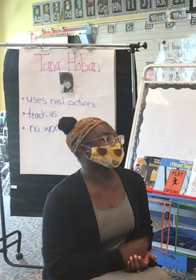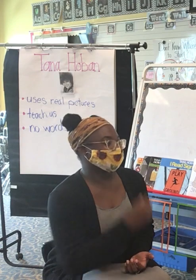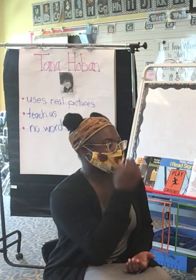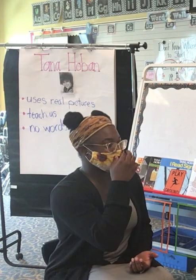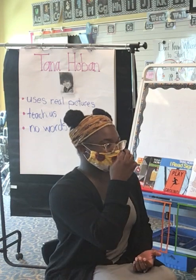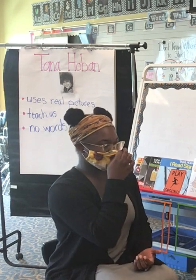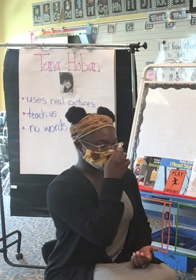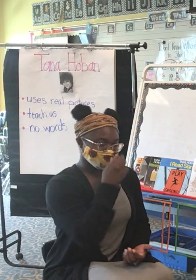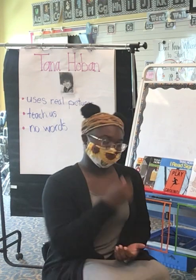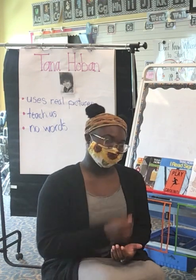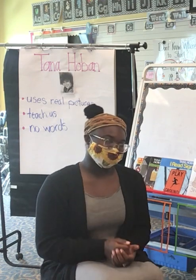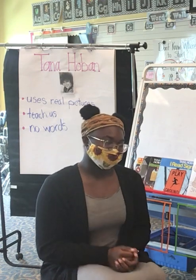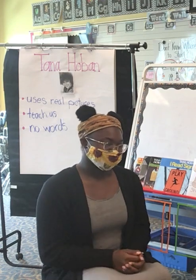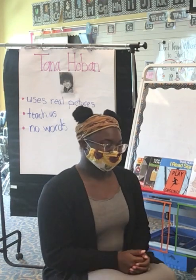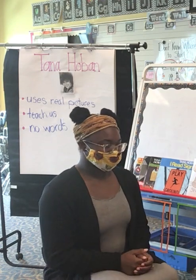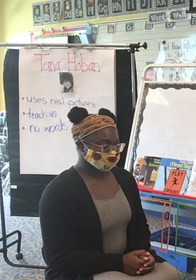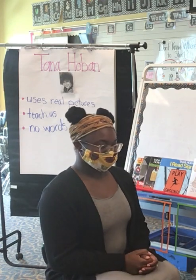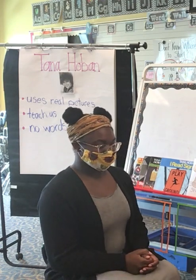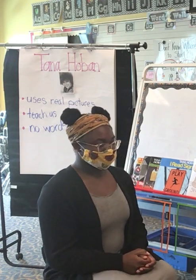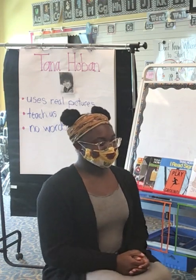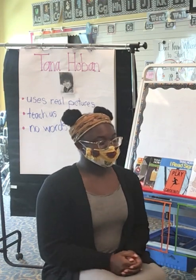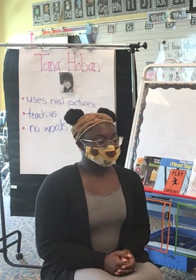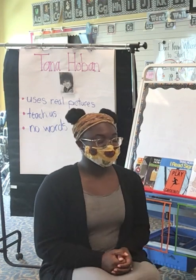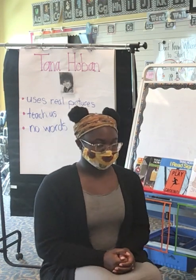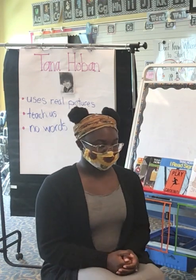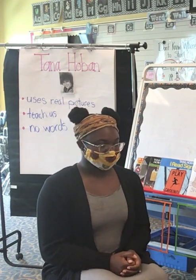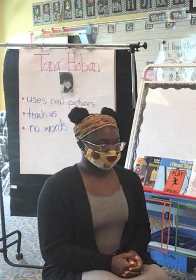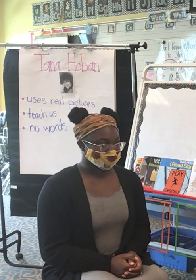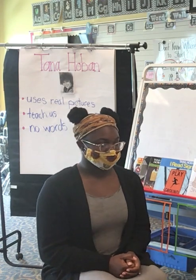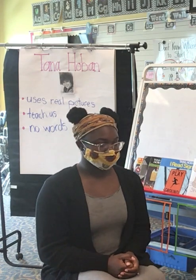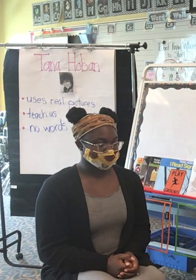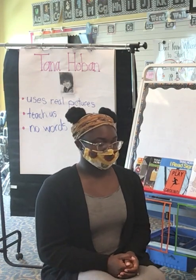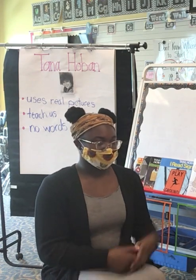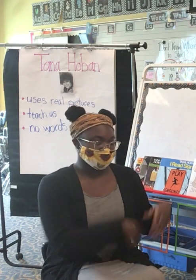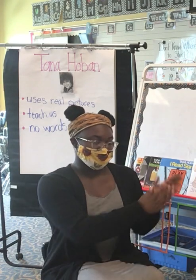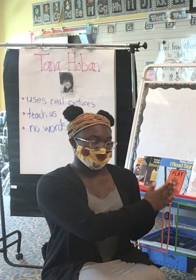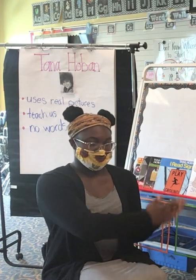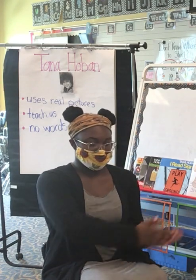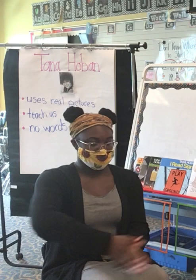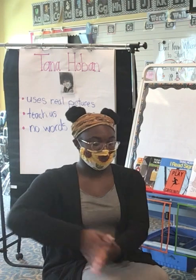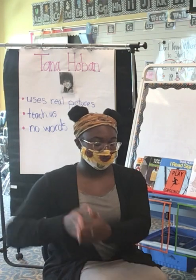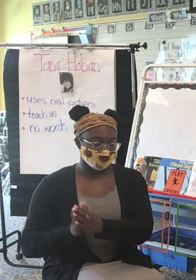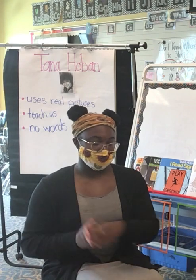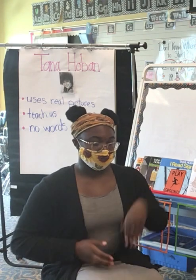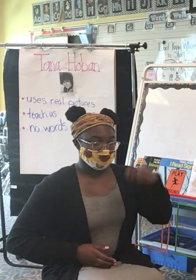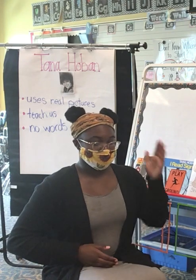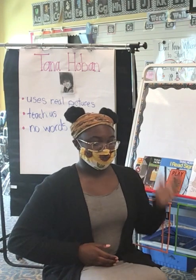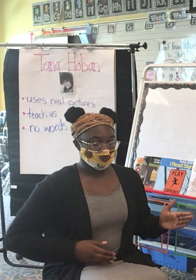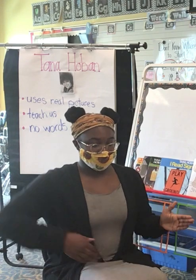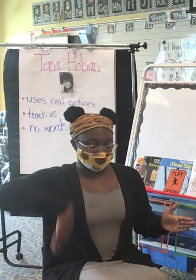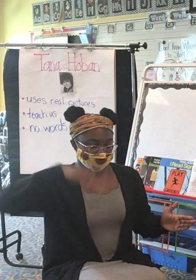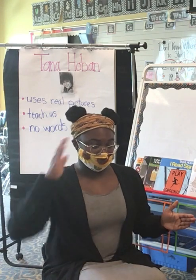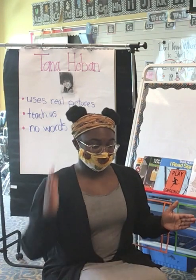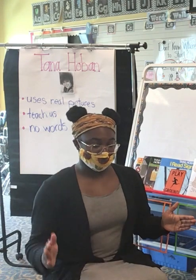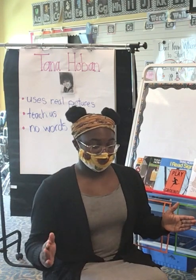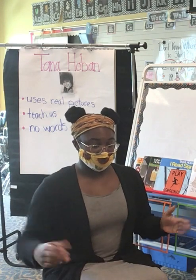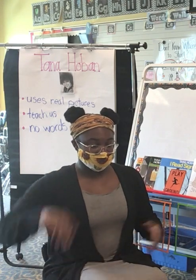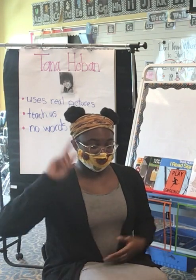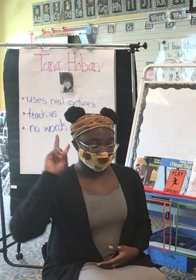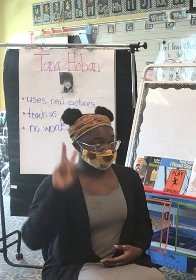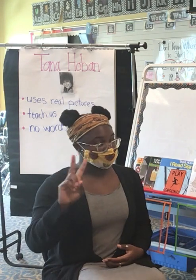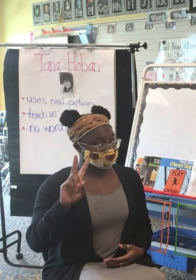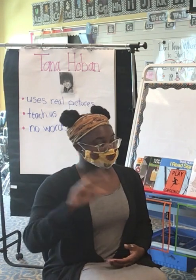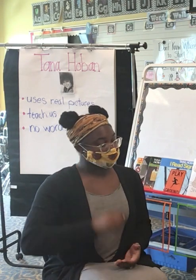I almost did the same thing. I had to think about it. Okay, let's do another one. Picture. Picture.